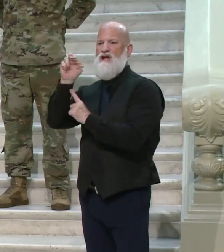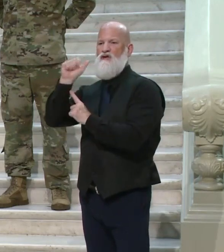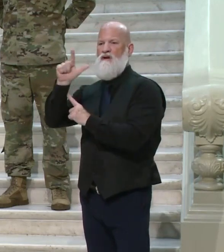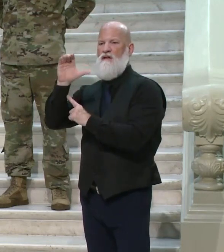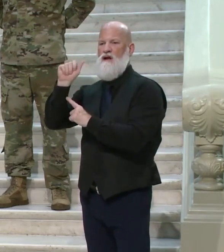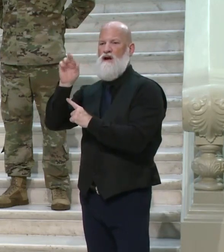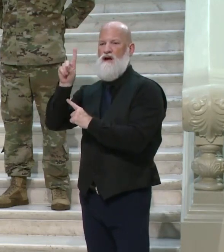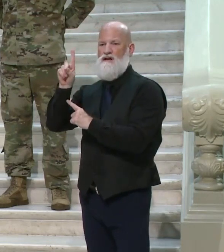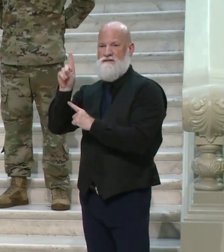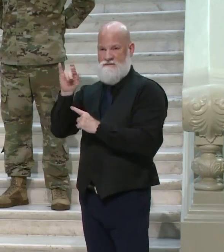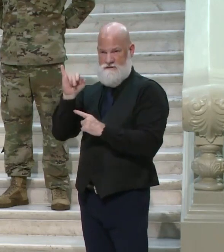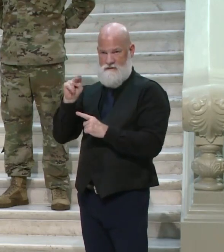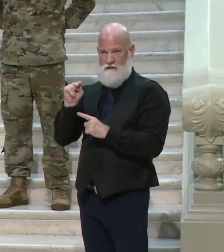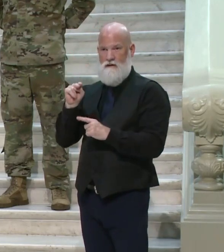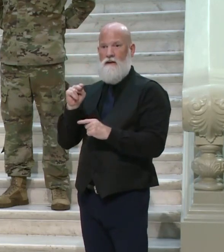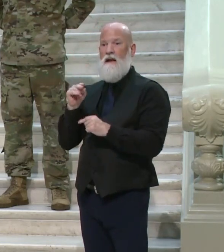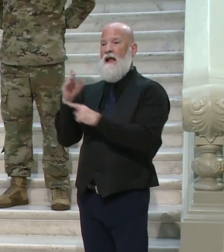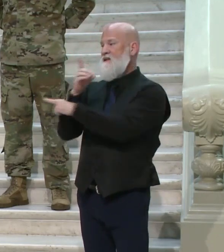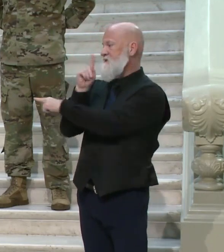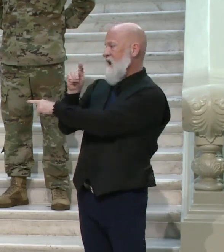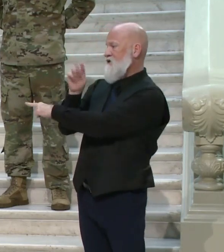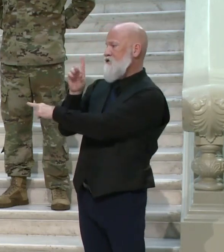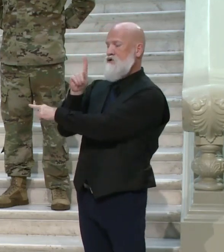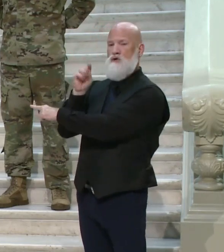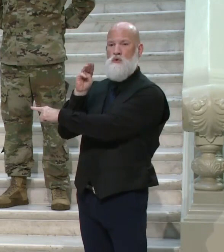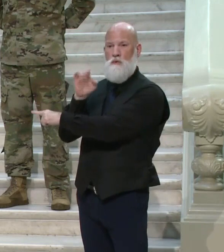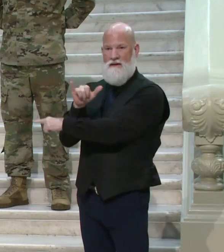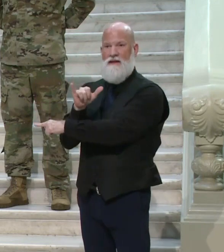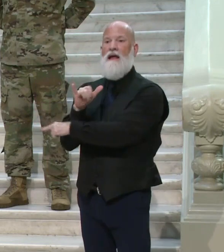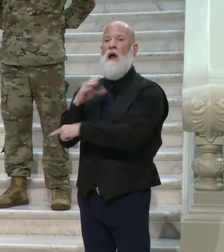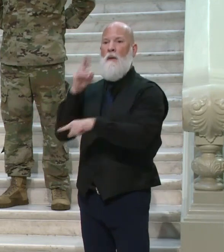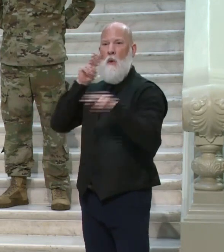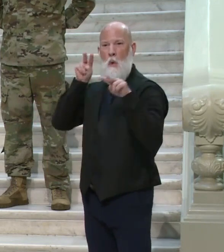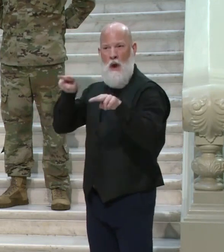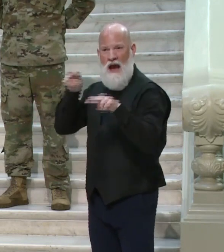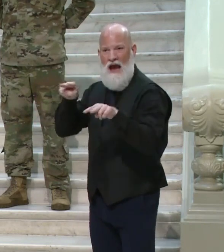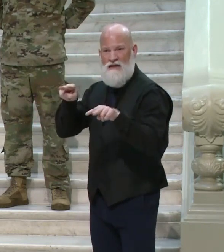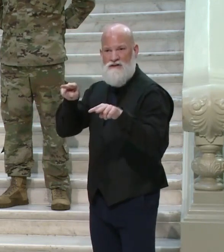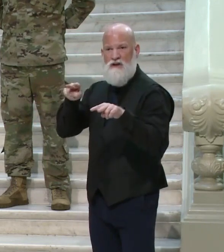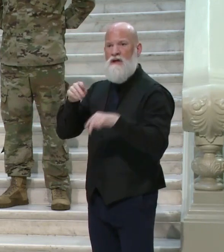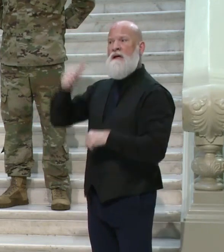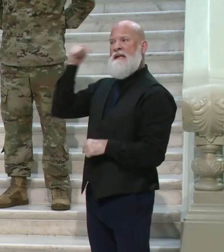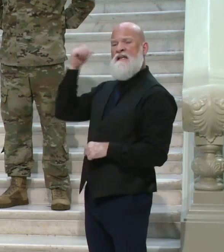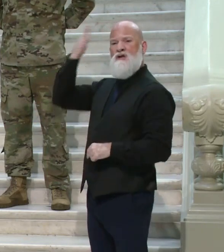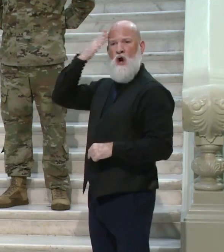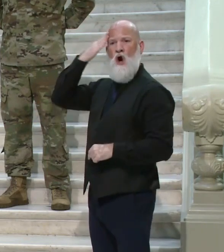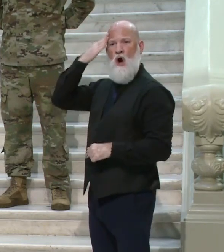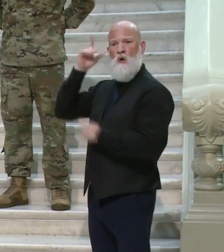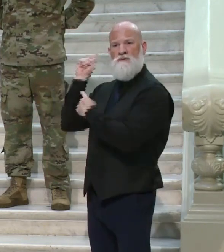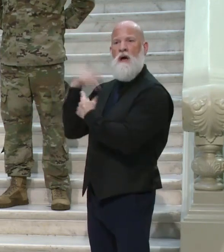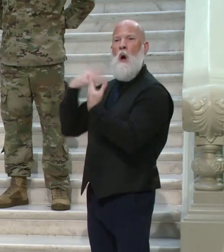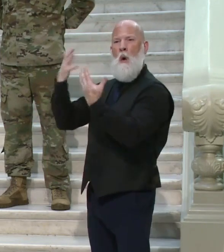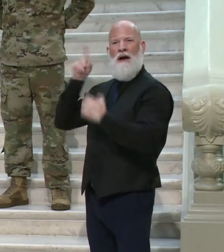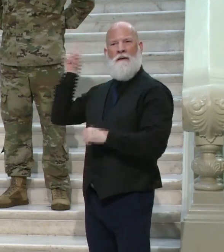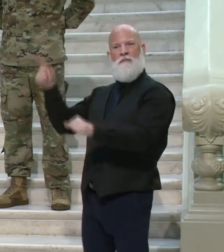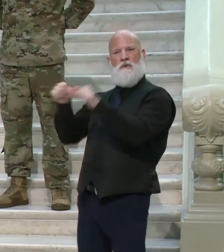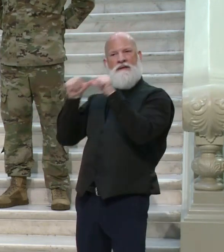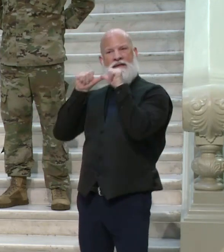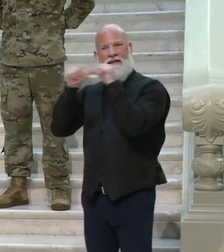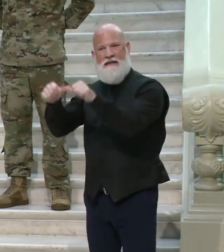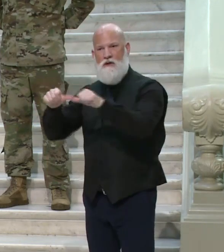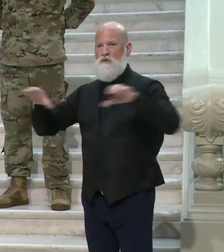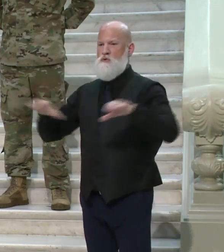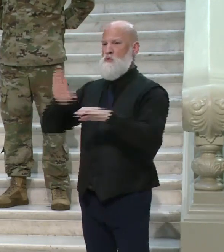about, we've done that considerably, and he knows that I want him to continue to do that.